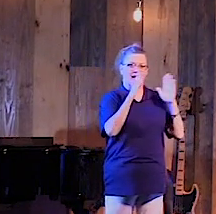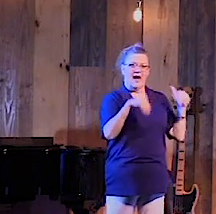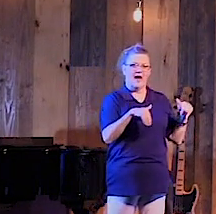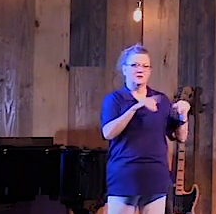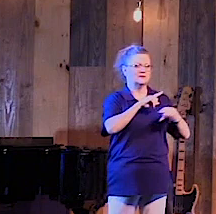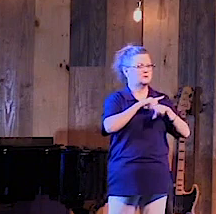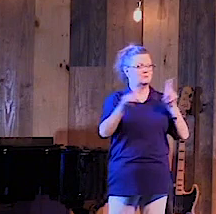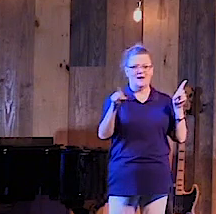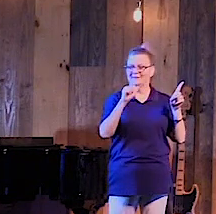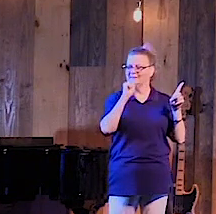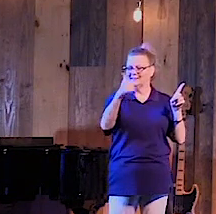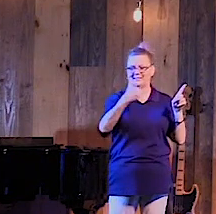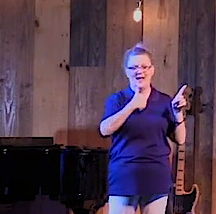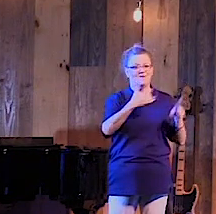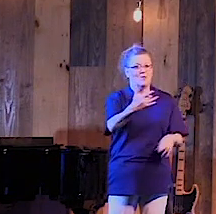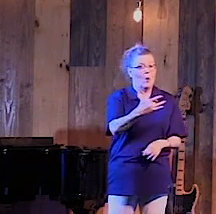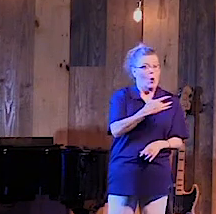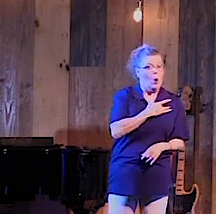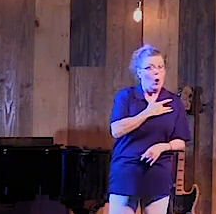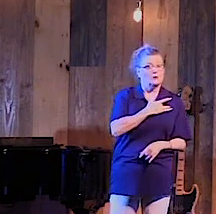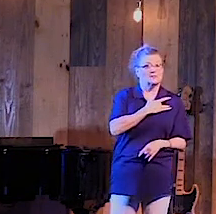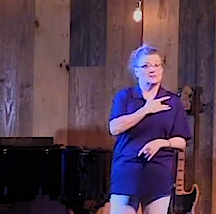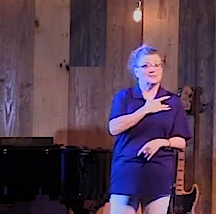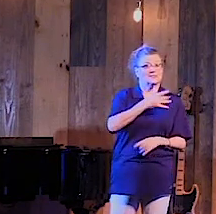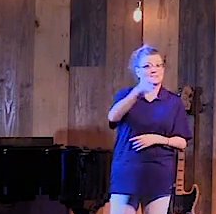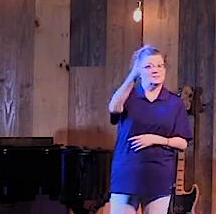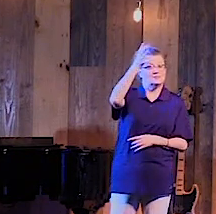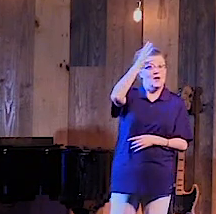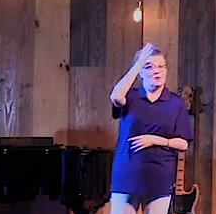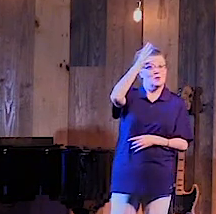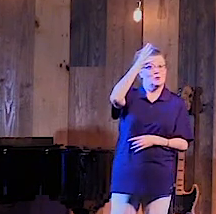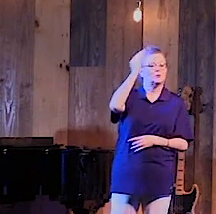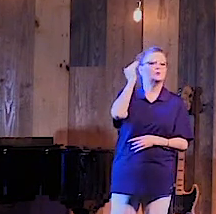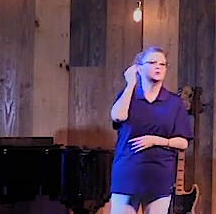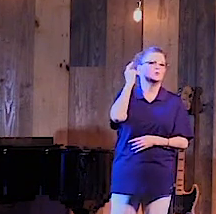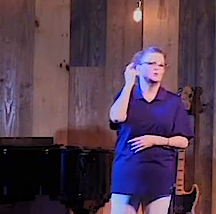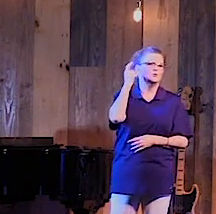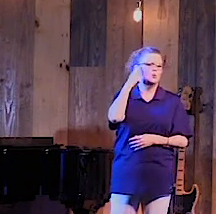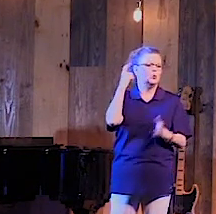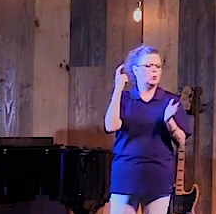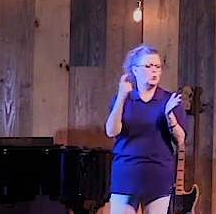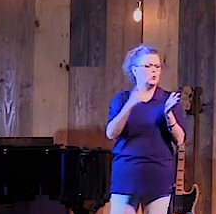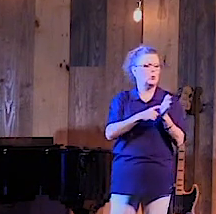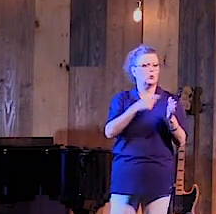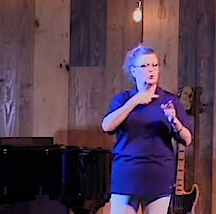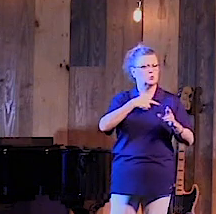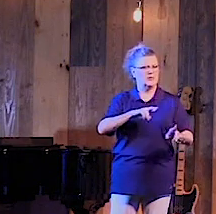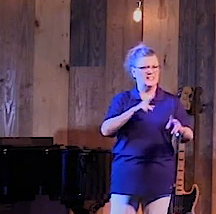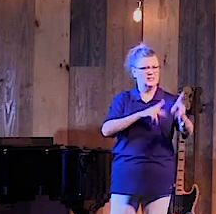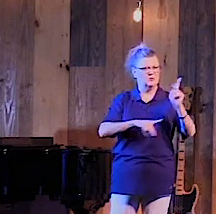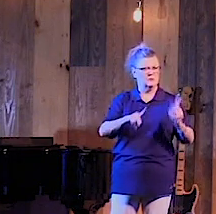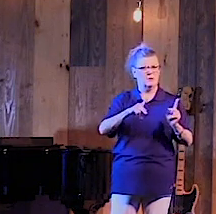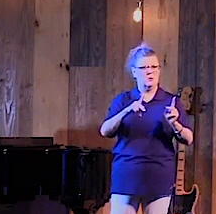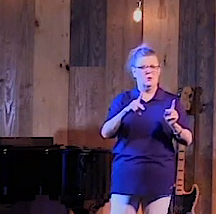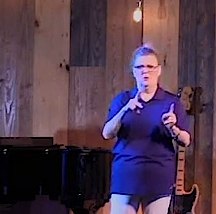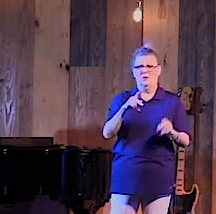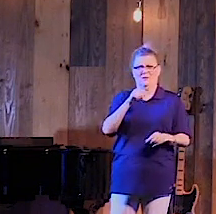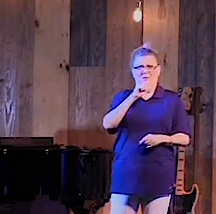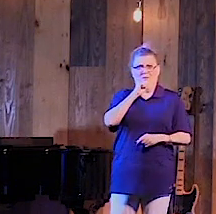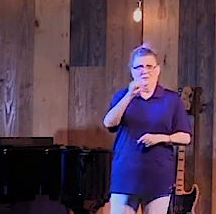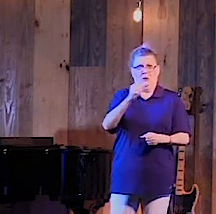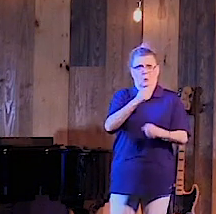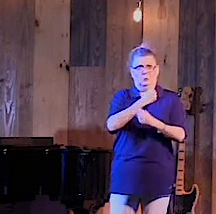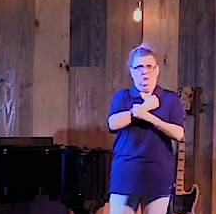have the heart of his father. And did you ever notice that religious people can be some of the most unloving people on the planet? I mean,